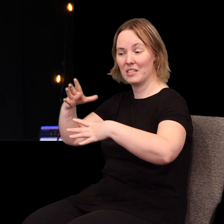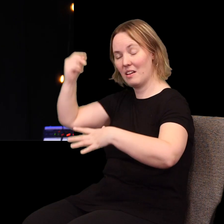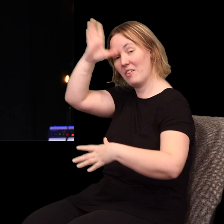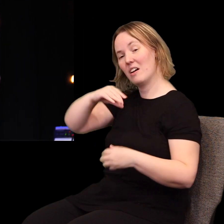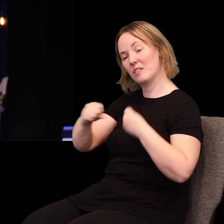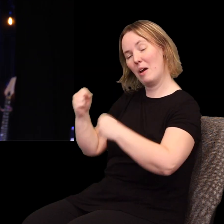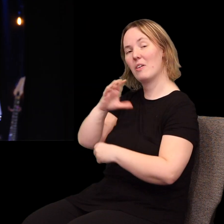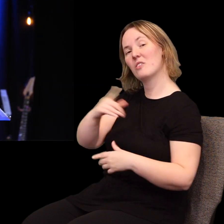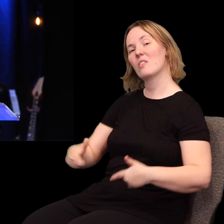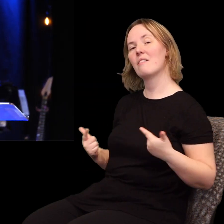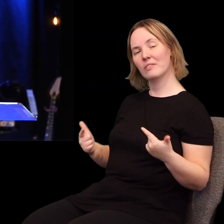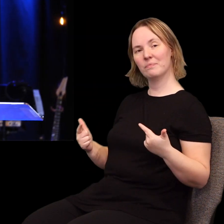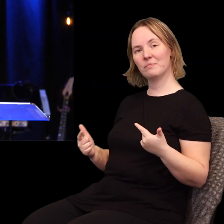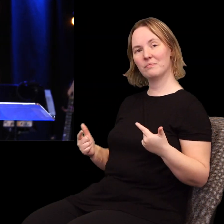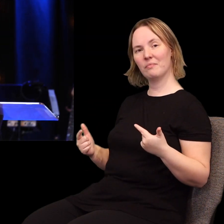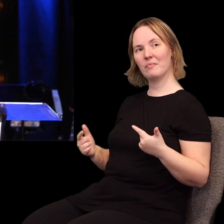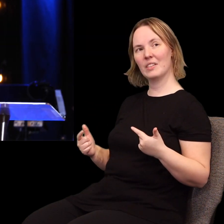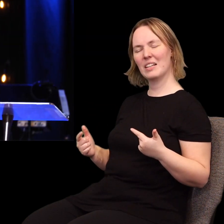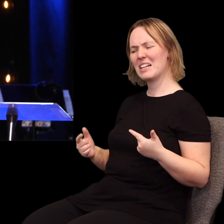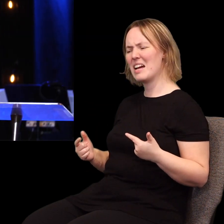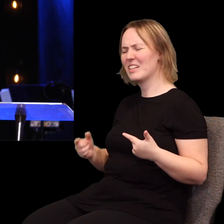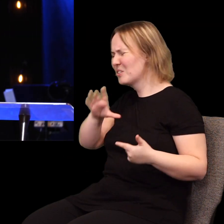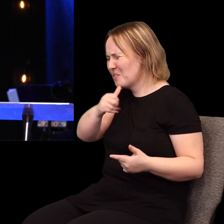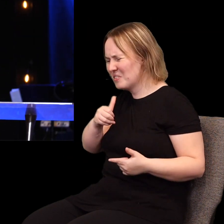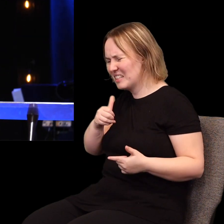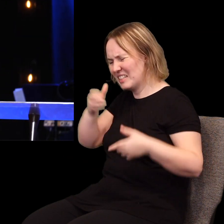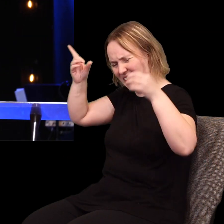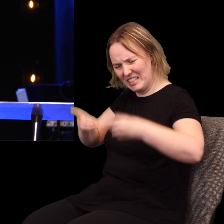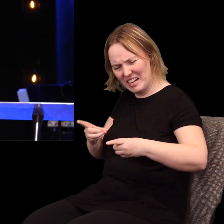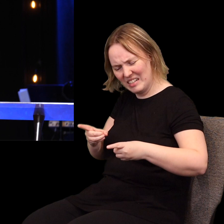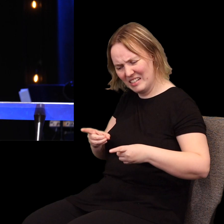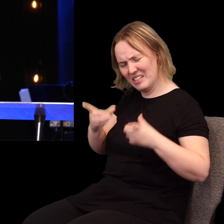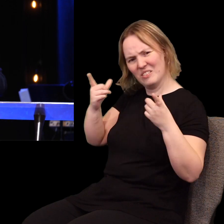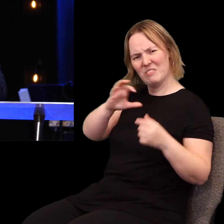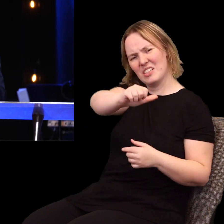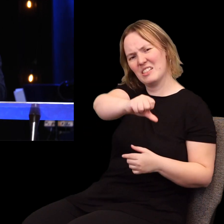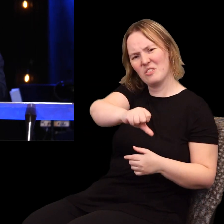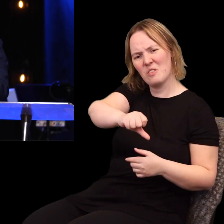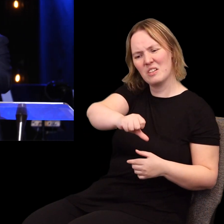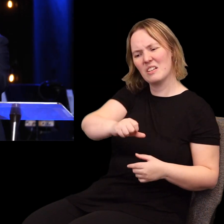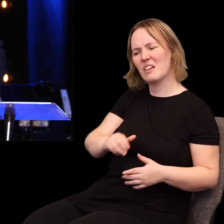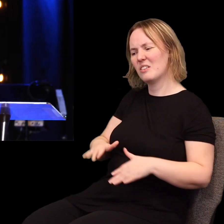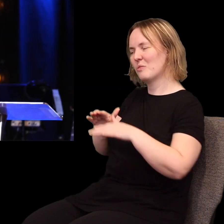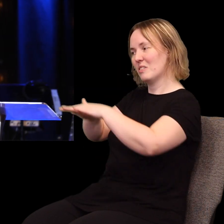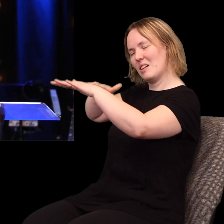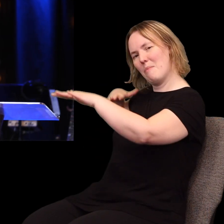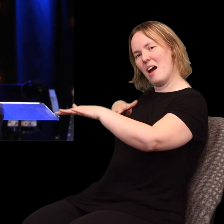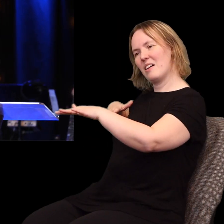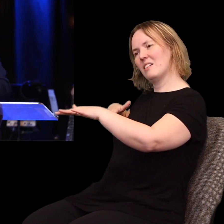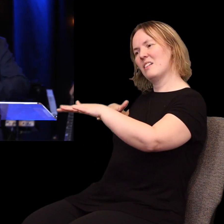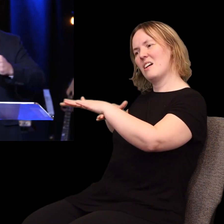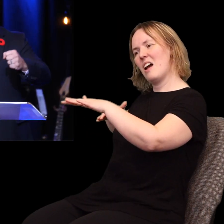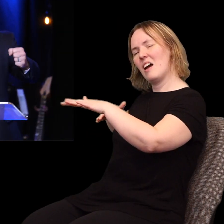comes as an act of your own will when rather than taking matters into your own hands, you step back, you channel that energy